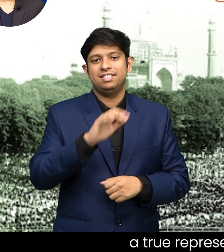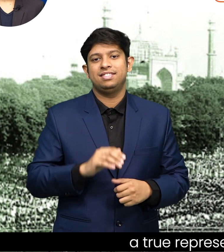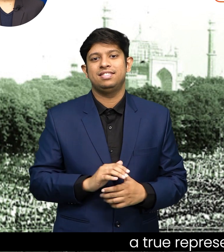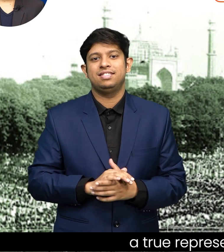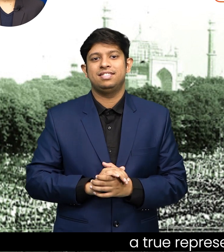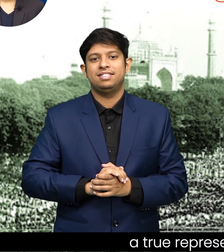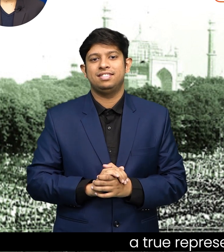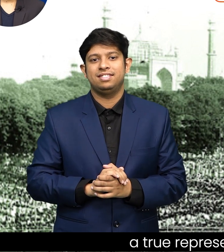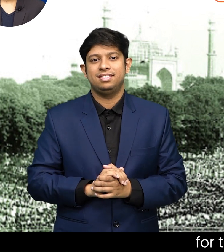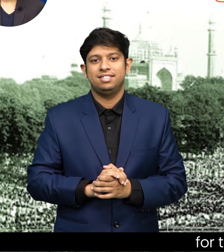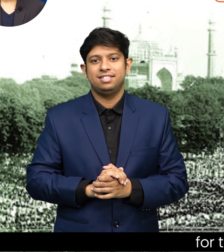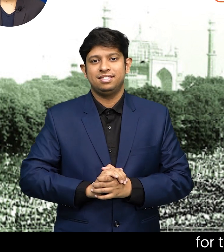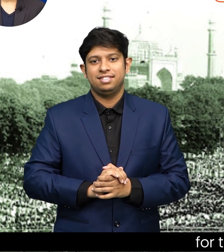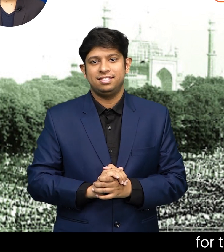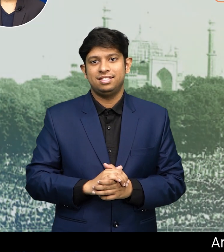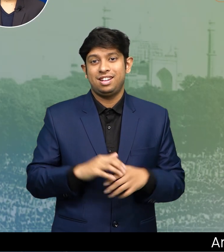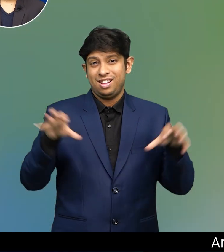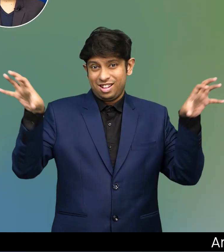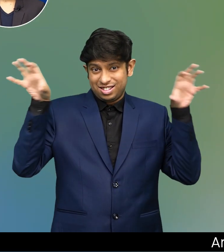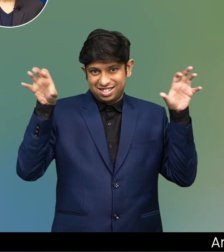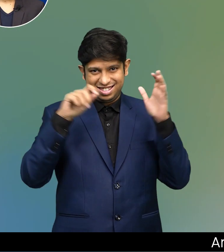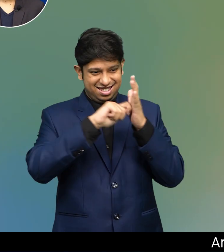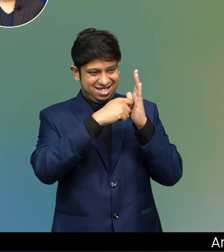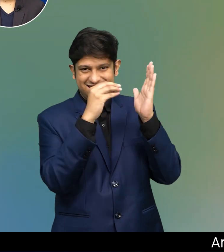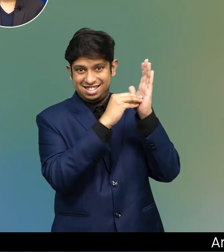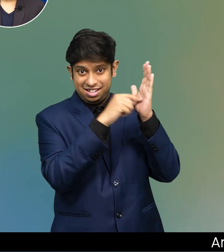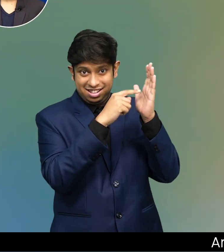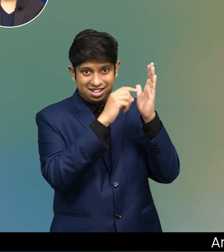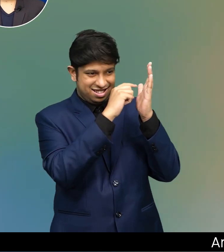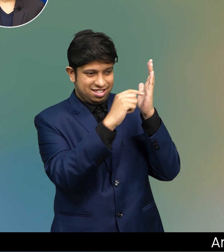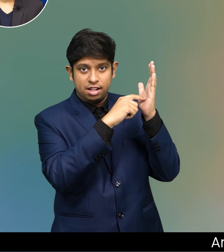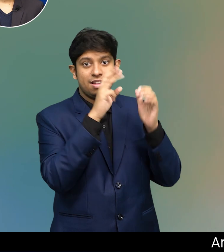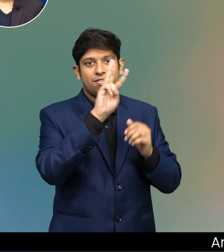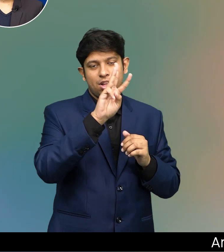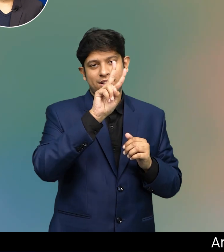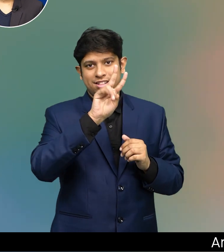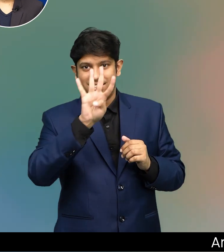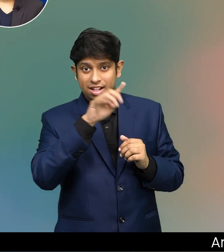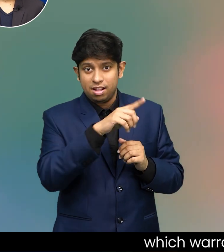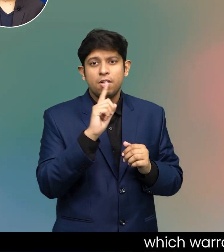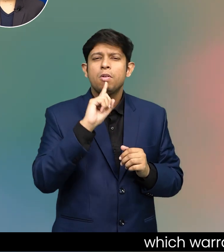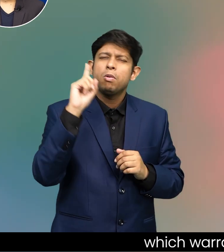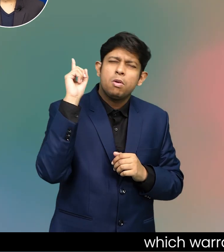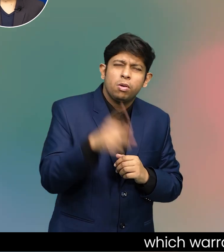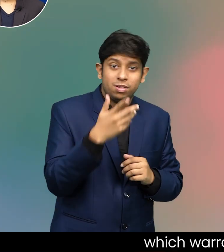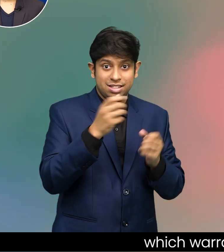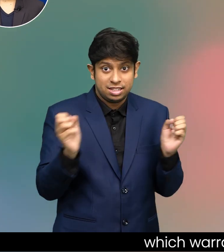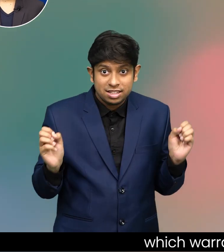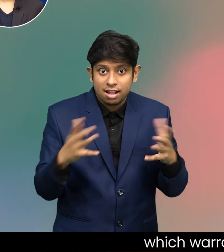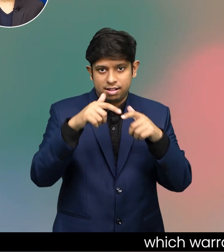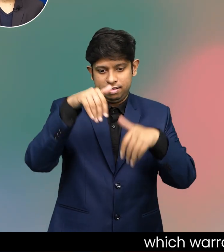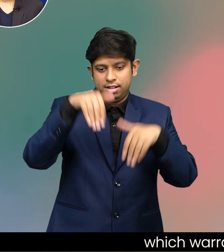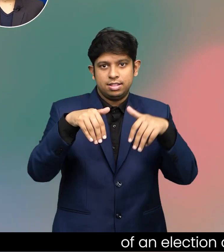true representative government for the country. Article 324, which warrants